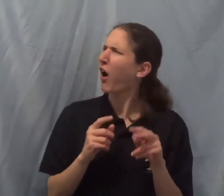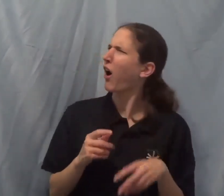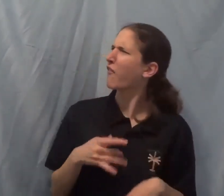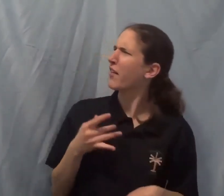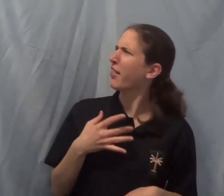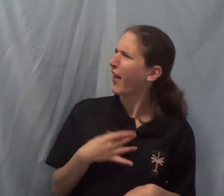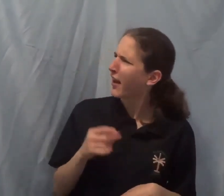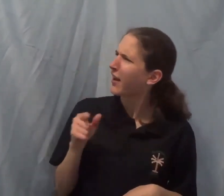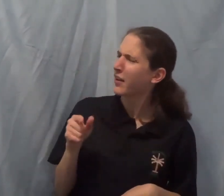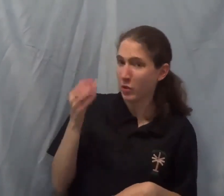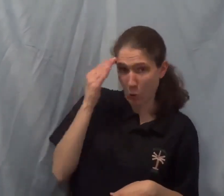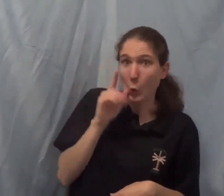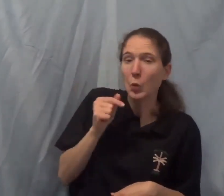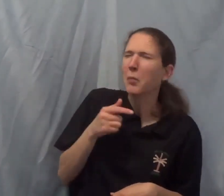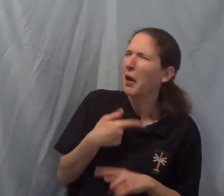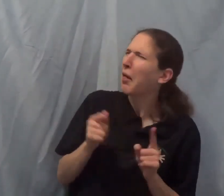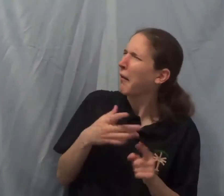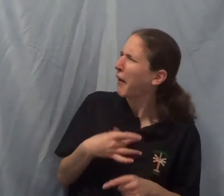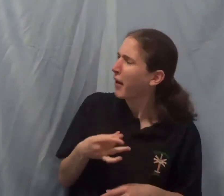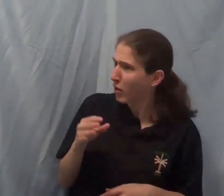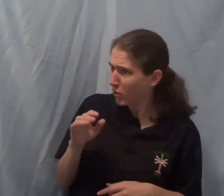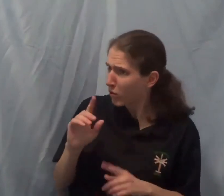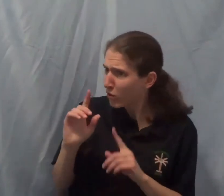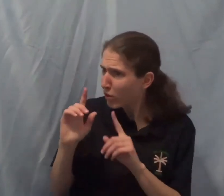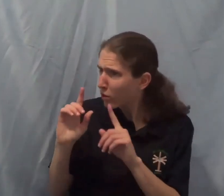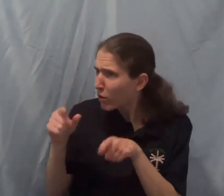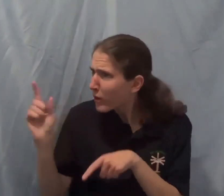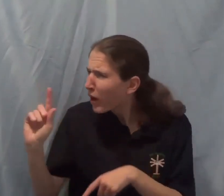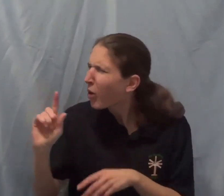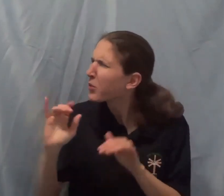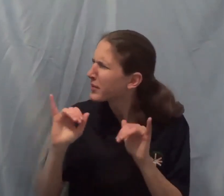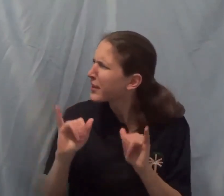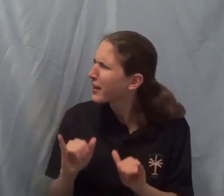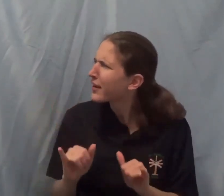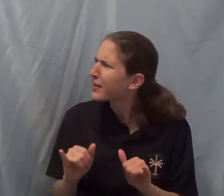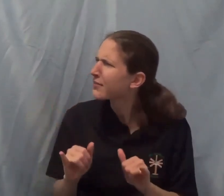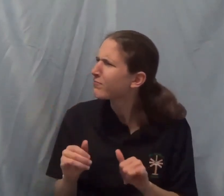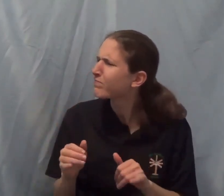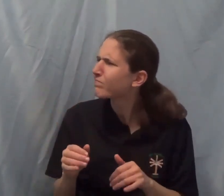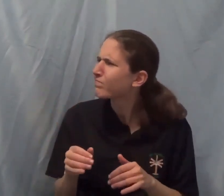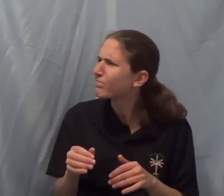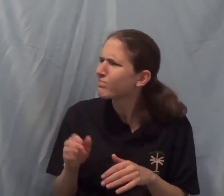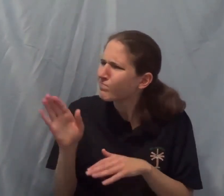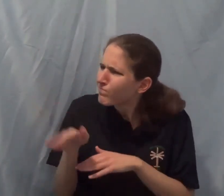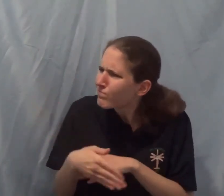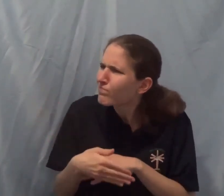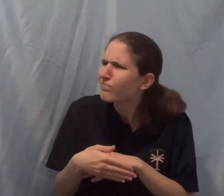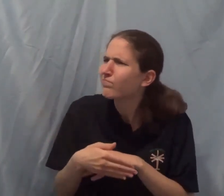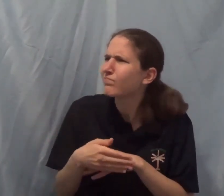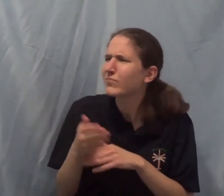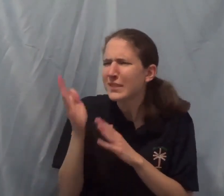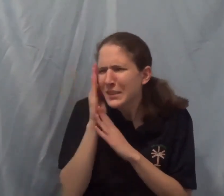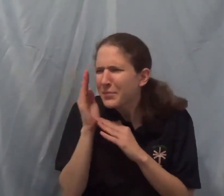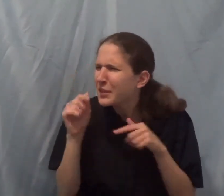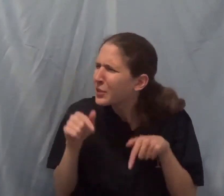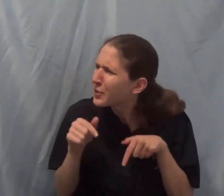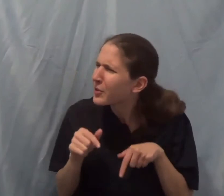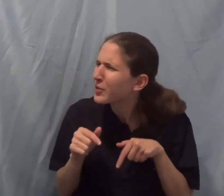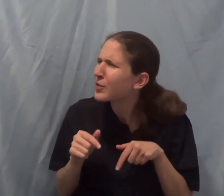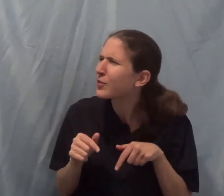with us. This day is far spent. And their eyes were opened, and they recognized him. And he vanished out of their